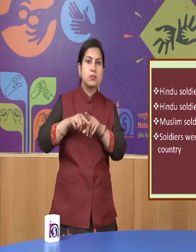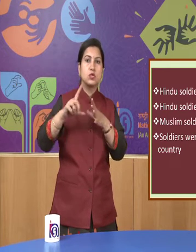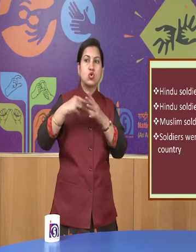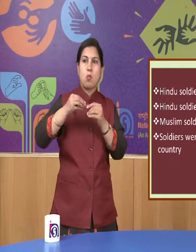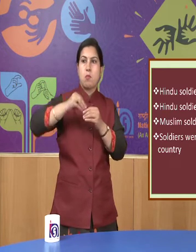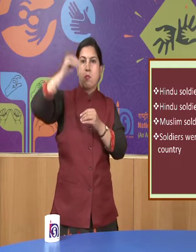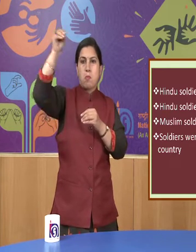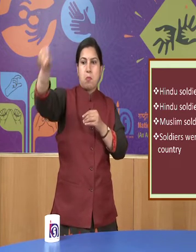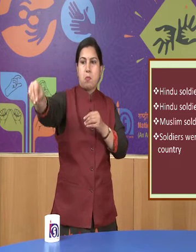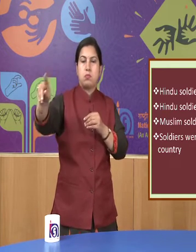countries.